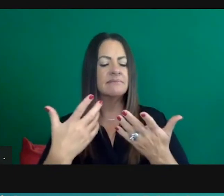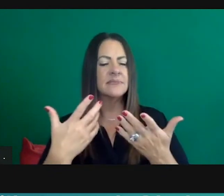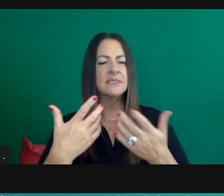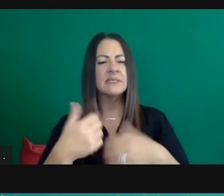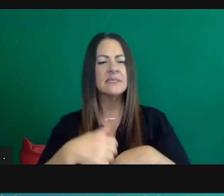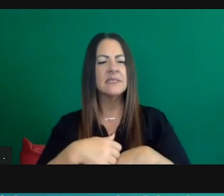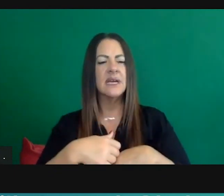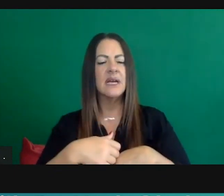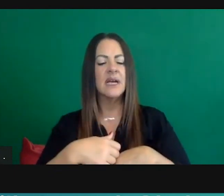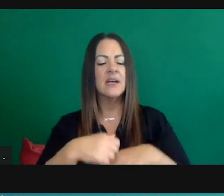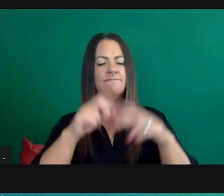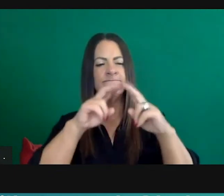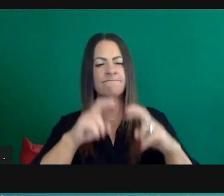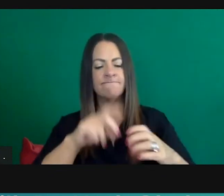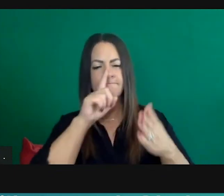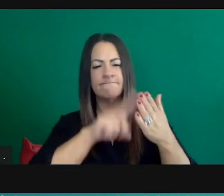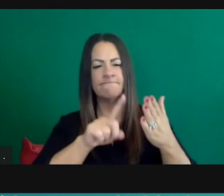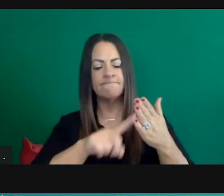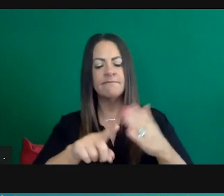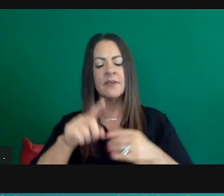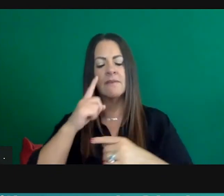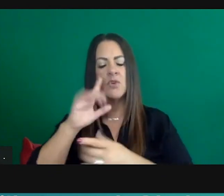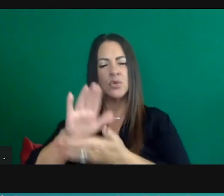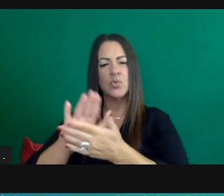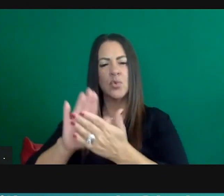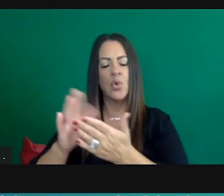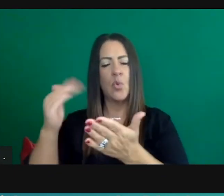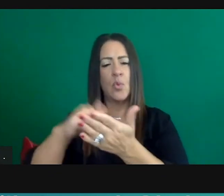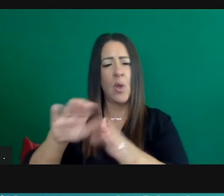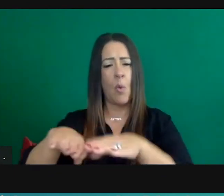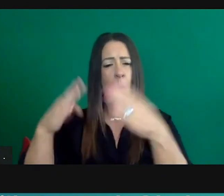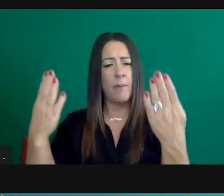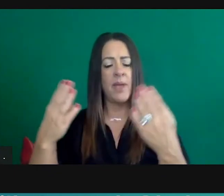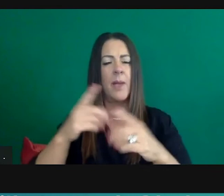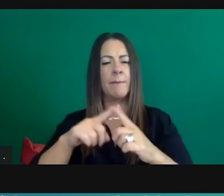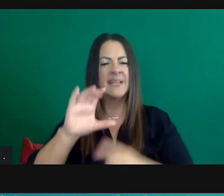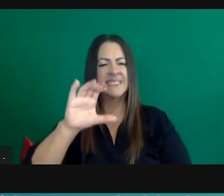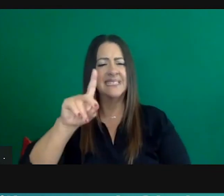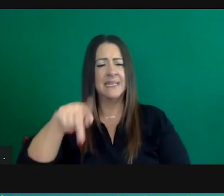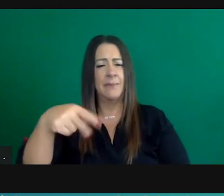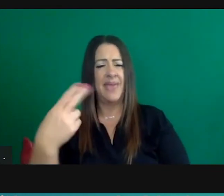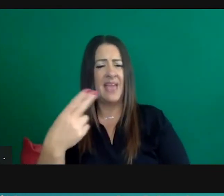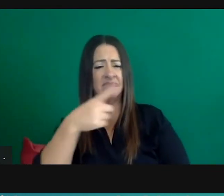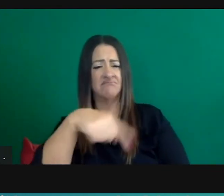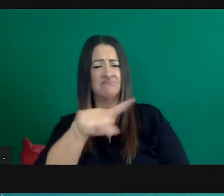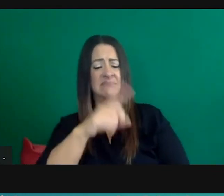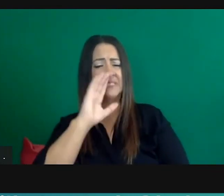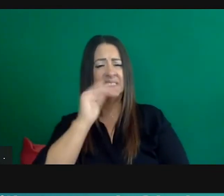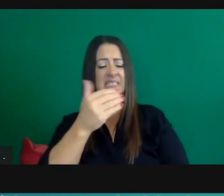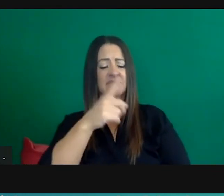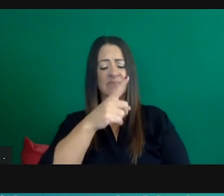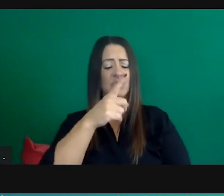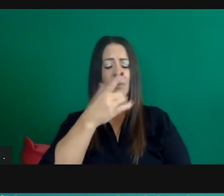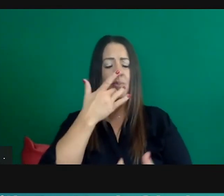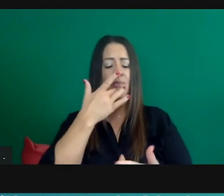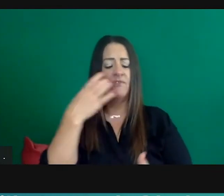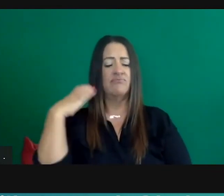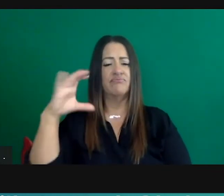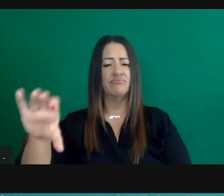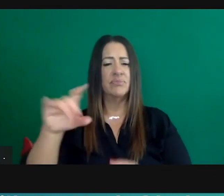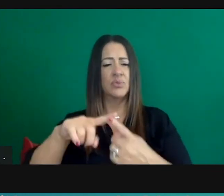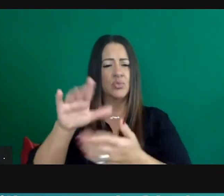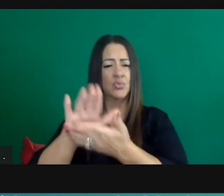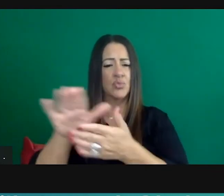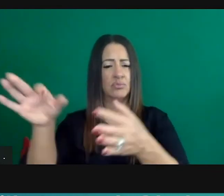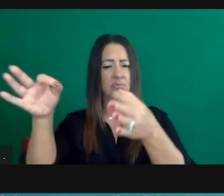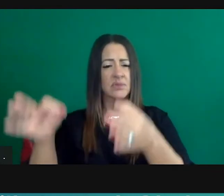reopen. So it looks like CDPH has deferred that decision to county health officers. The governor said in the July press